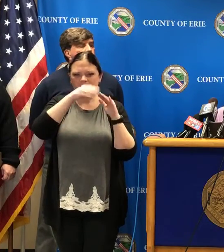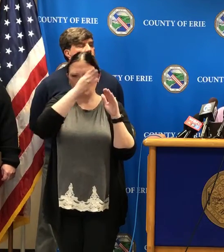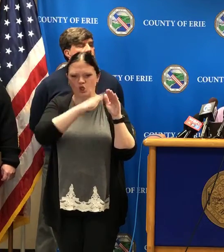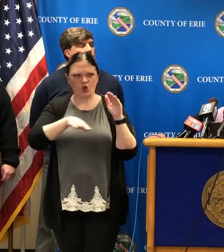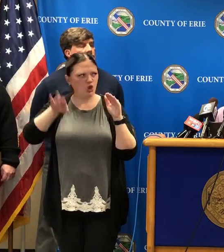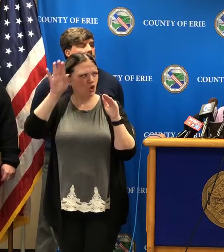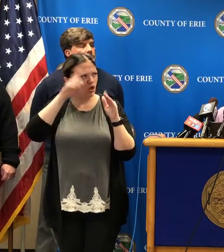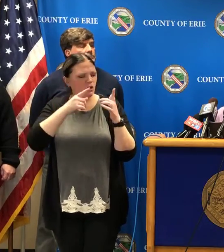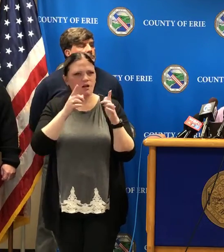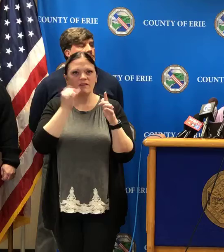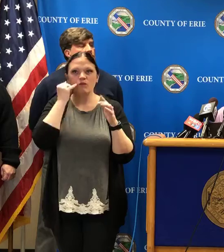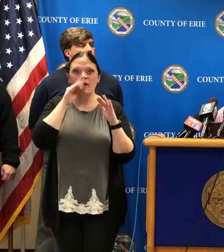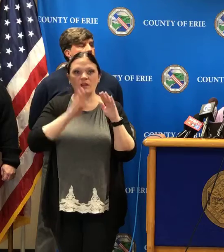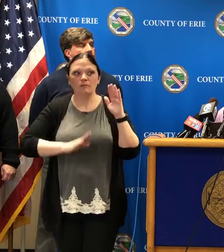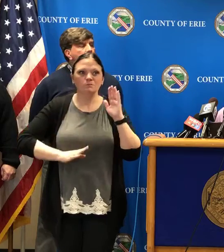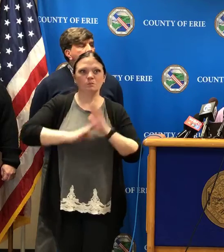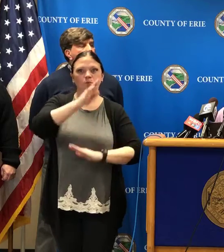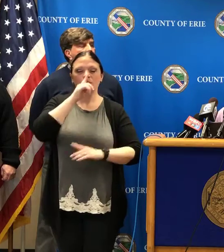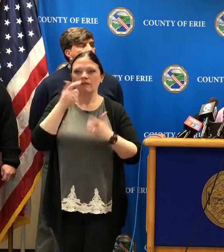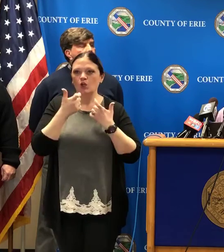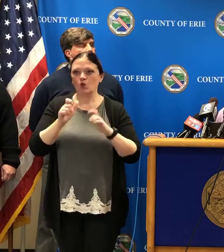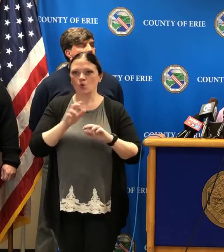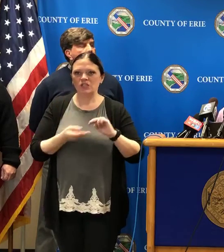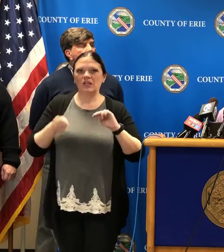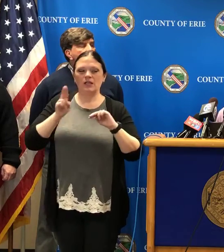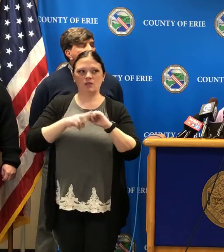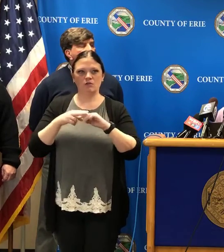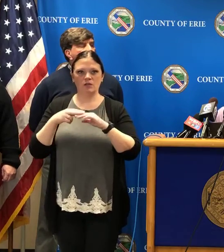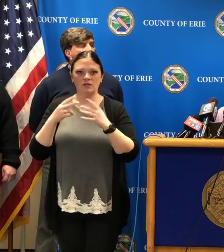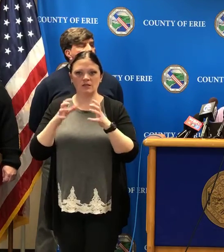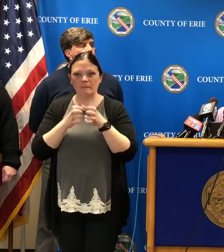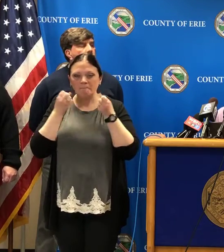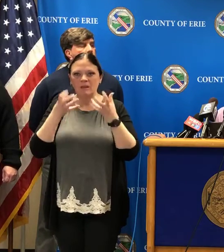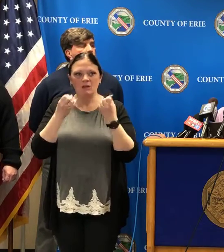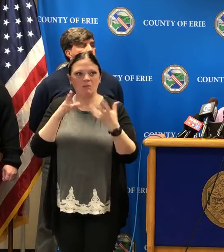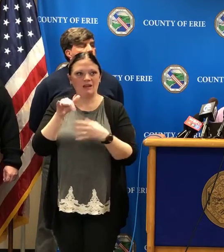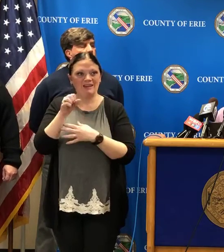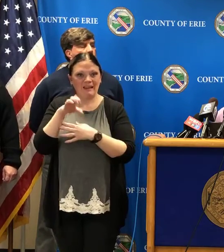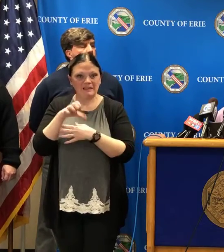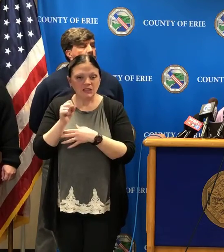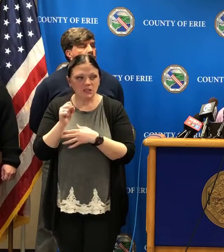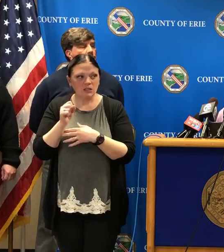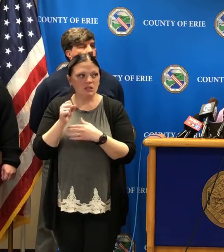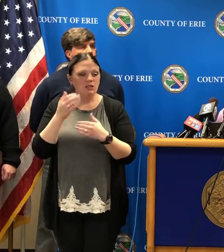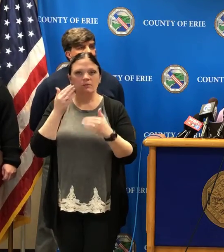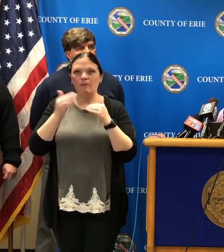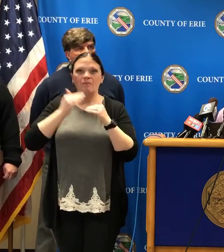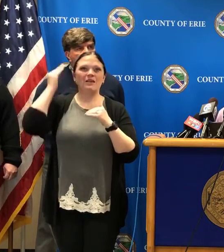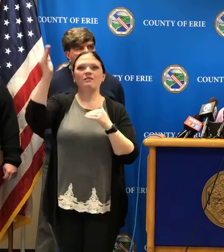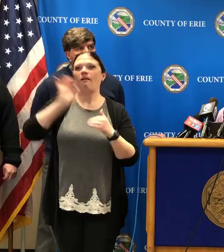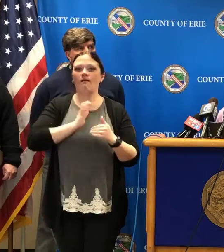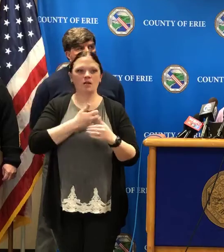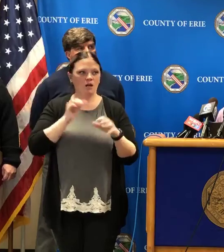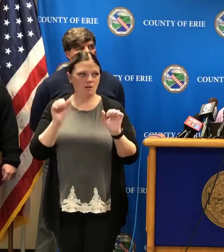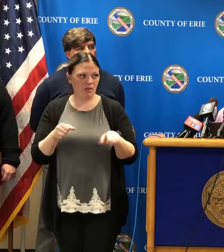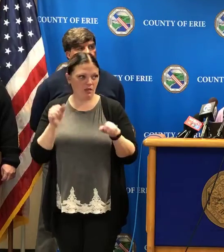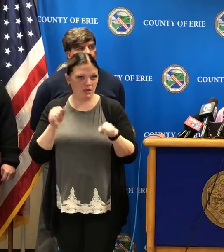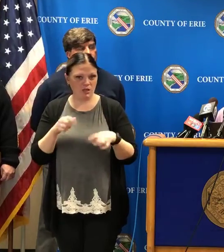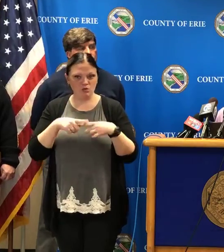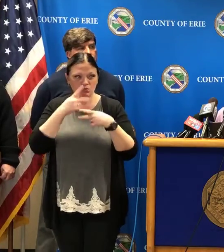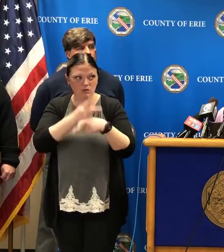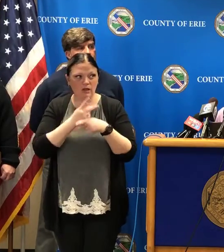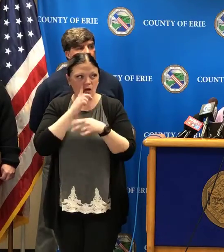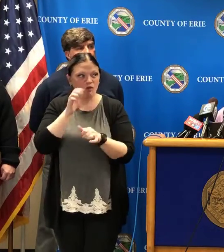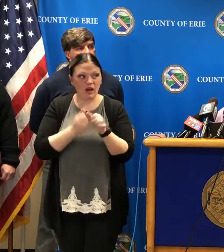large spike, we have a huge increase, a huge burden of cases, it may be beyond our healthcare capacities, ability to care